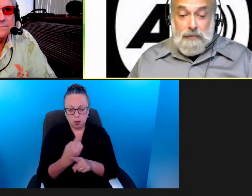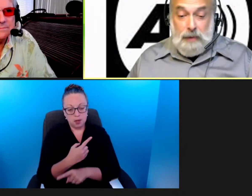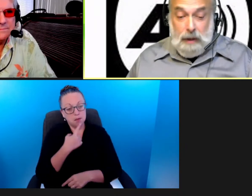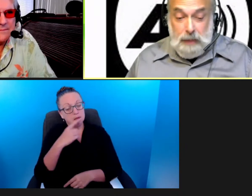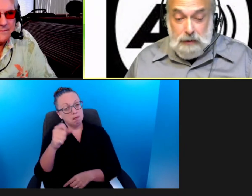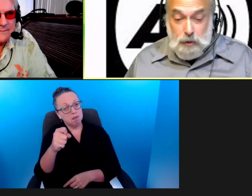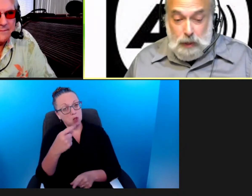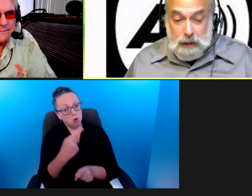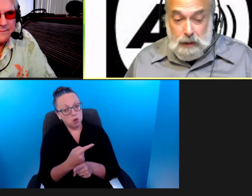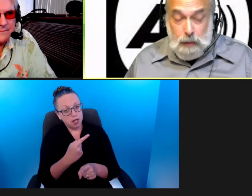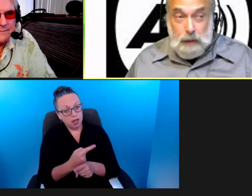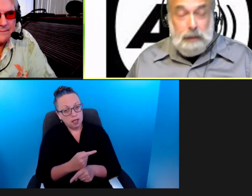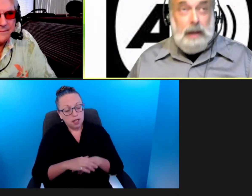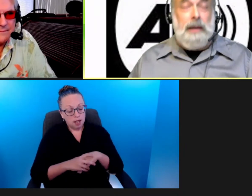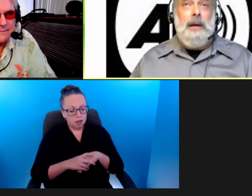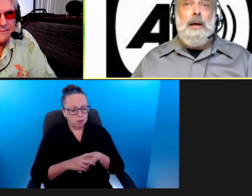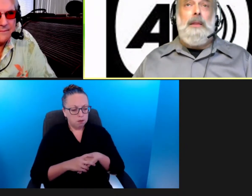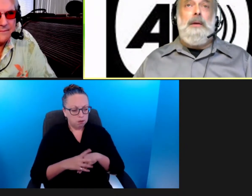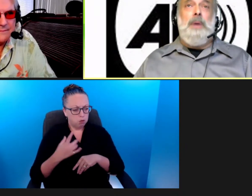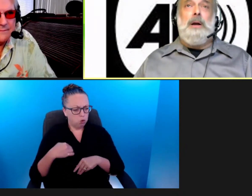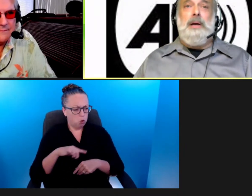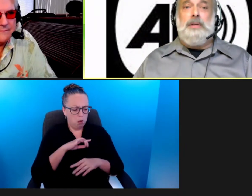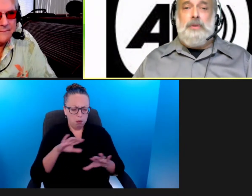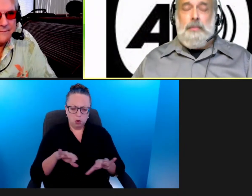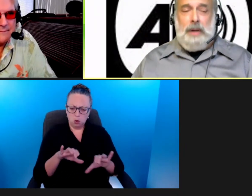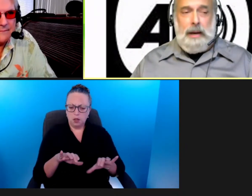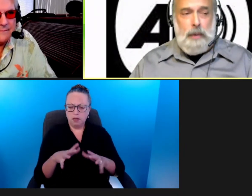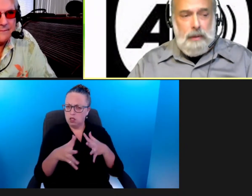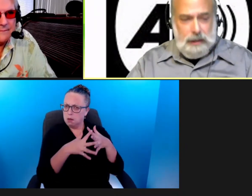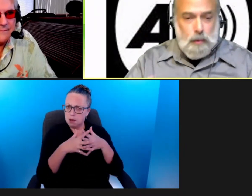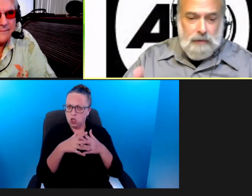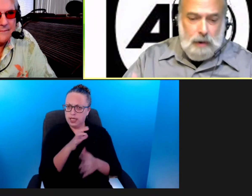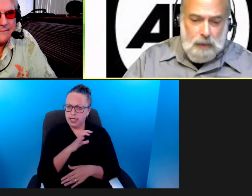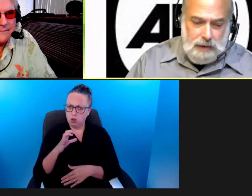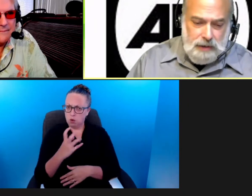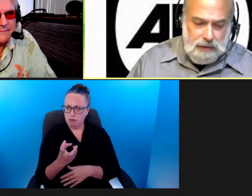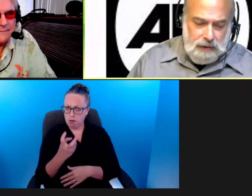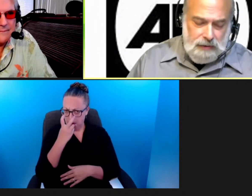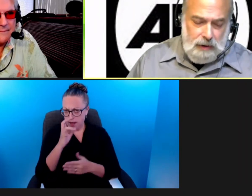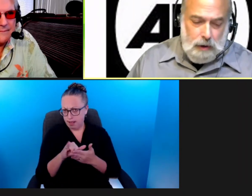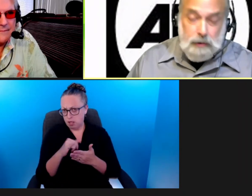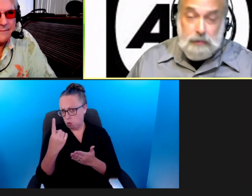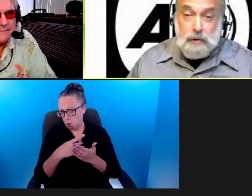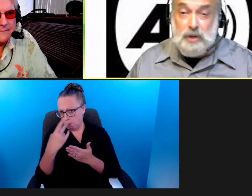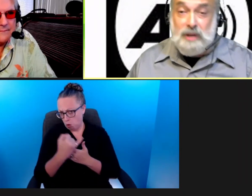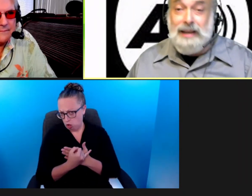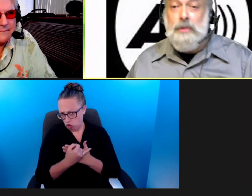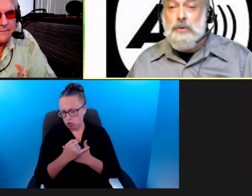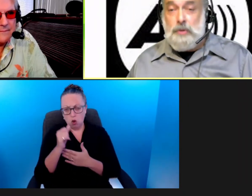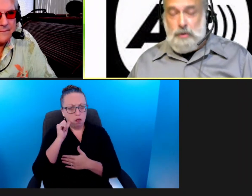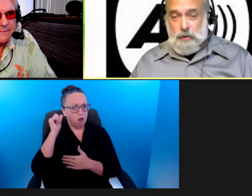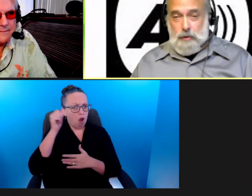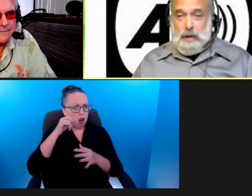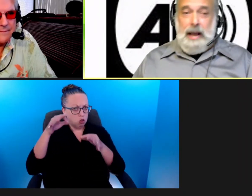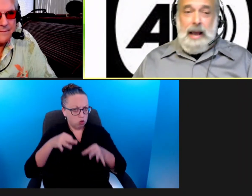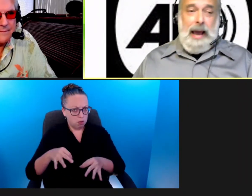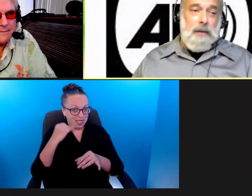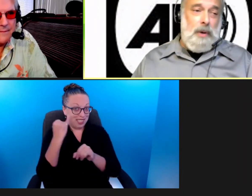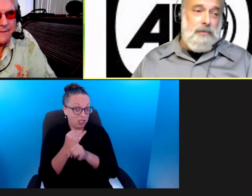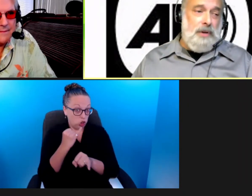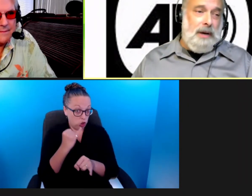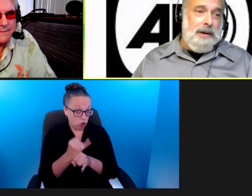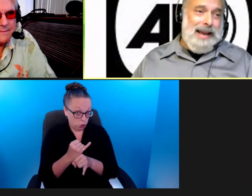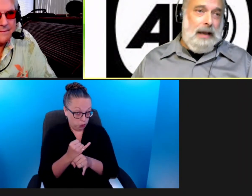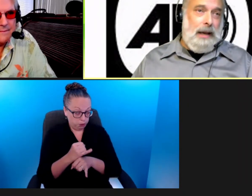We have been doing, golly, the American Council of the Blind. That's one of our projects, is the Audio Description Institute,